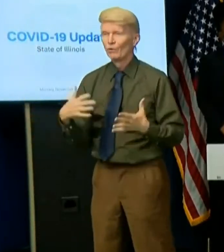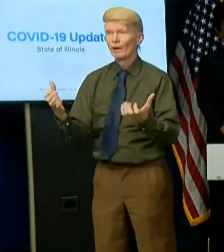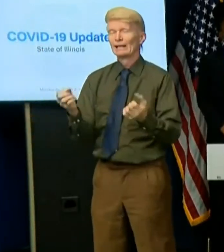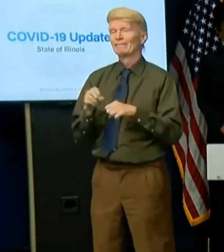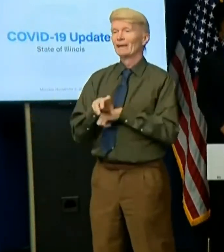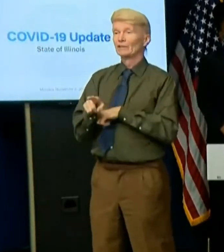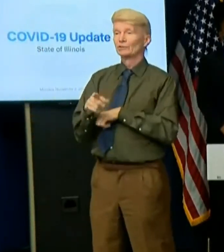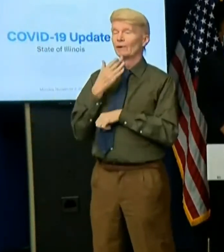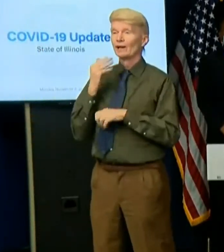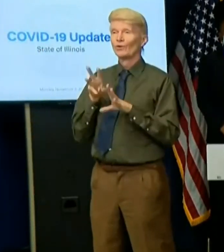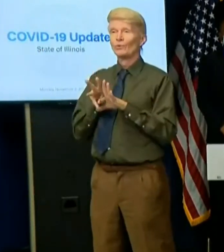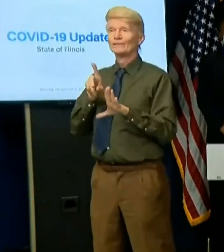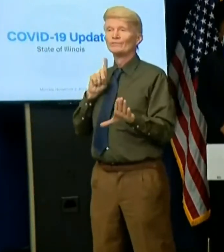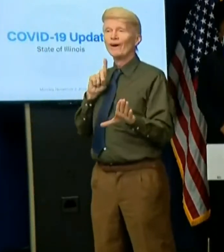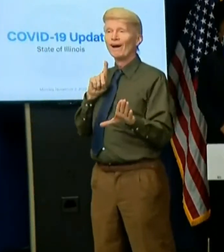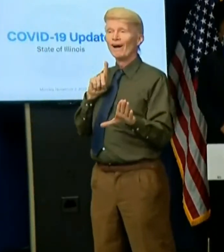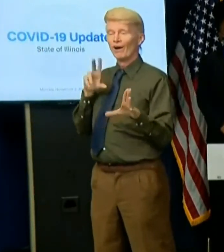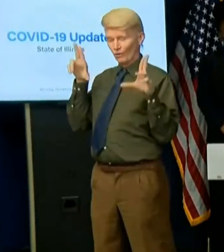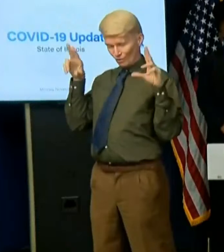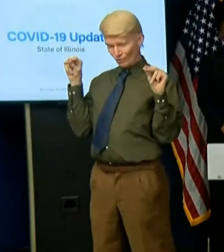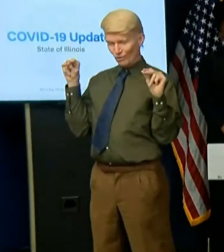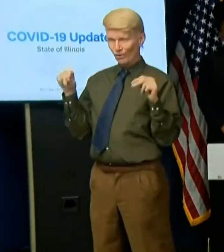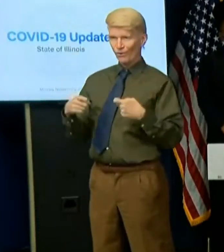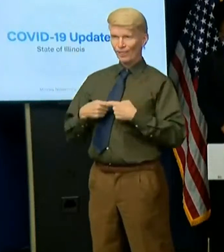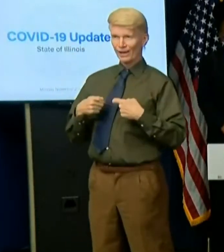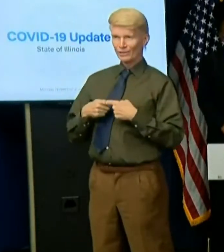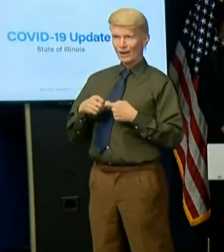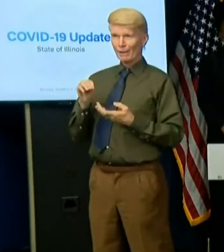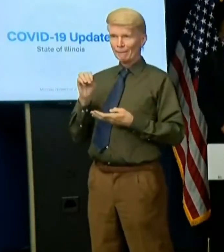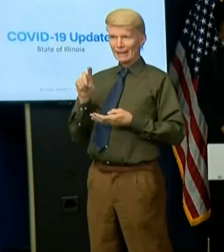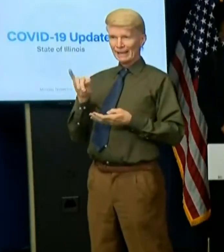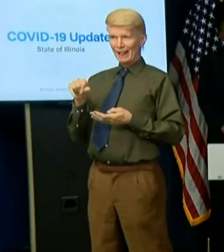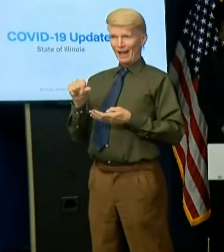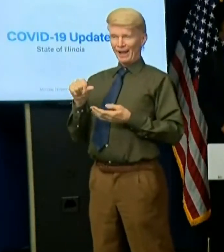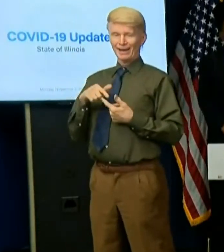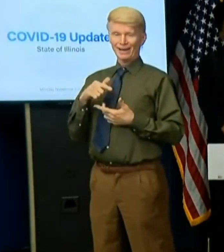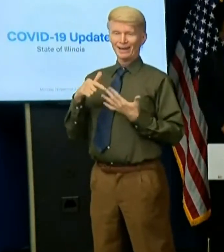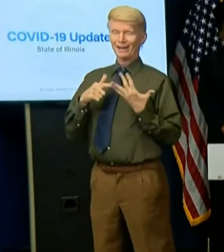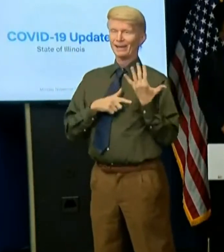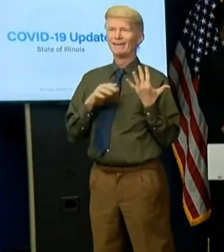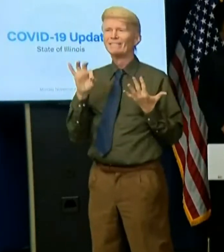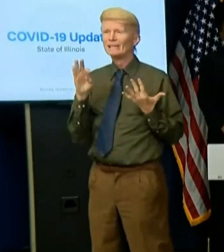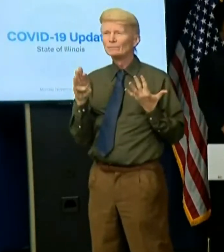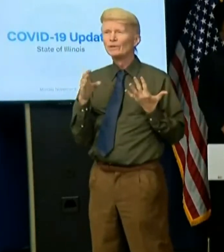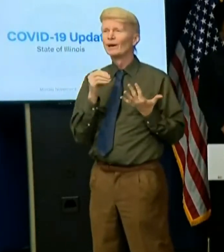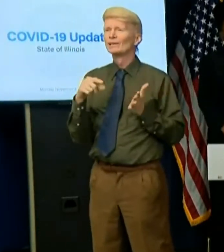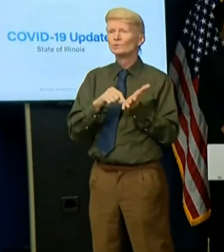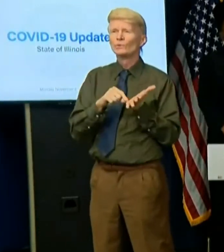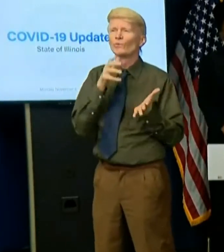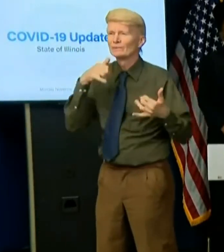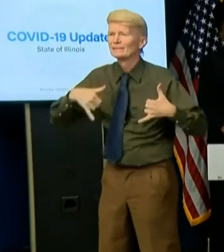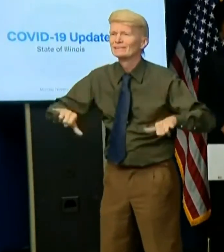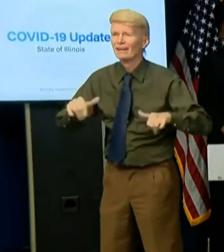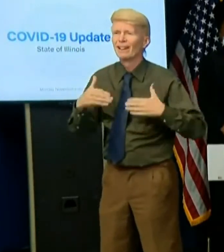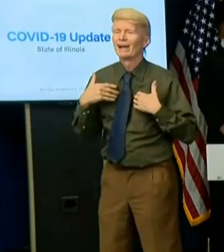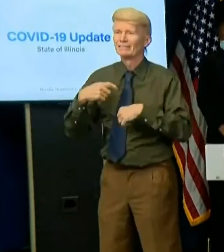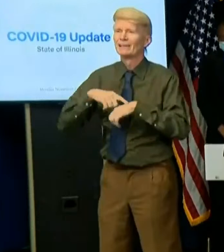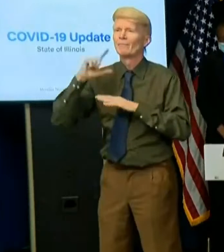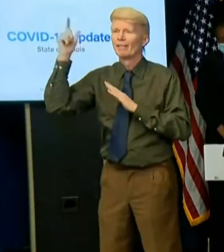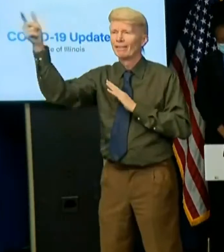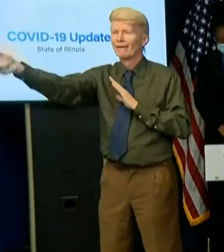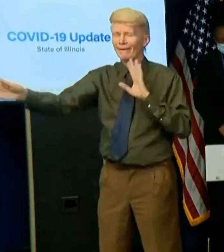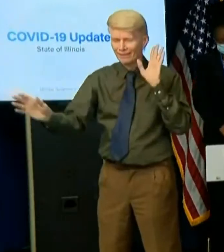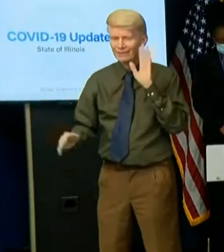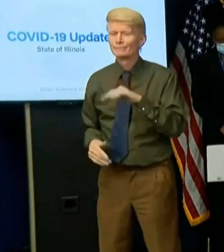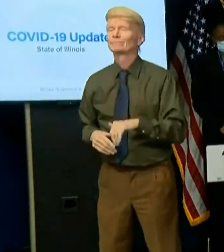days off from social media. Facebook and Twitter will still be there in the morning. Thank you, and with that, I'm